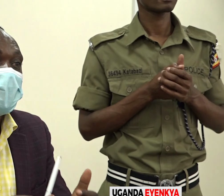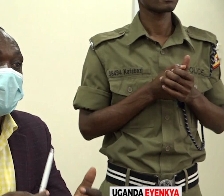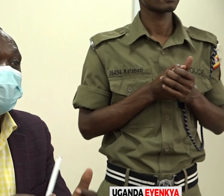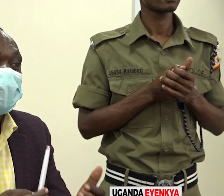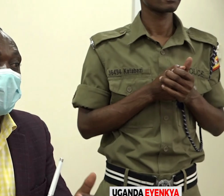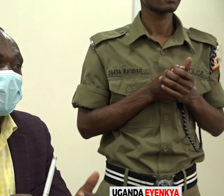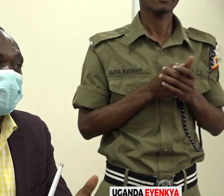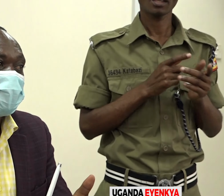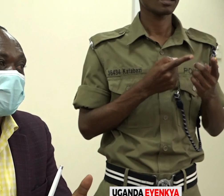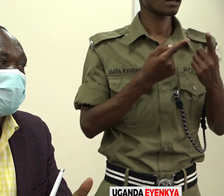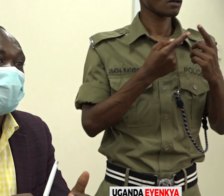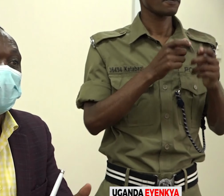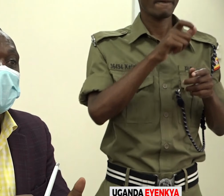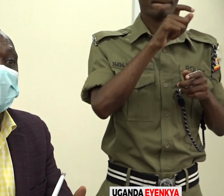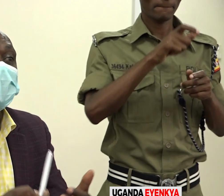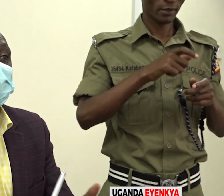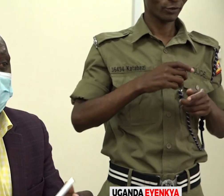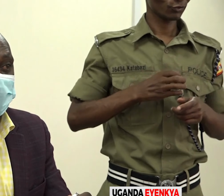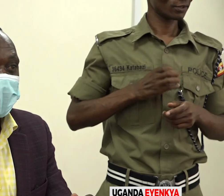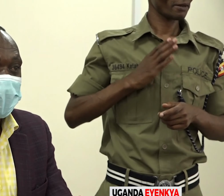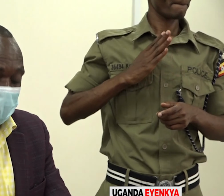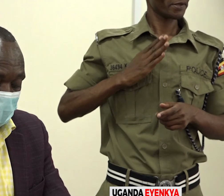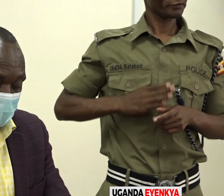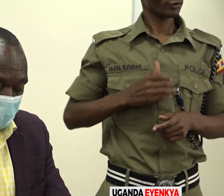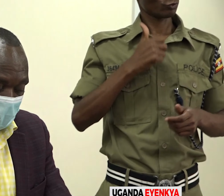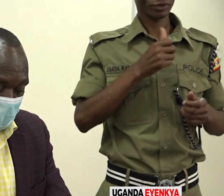n'omuntu ng'alina empisa tasobola okuba ng'abiddamu.